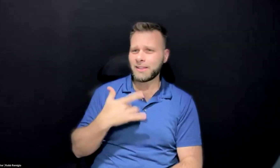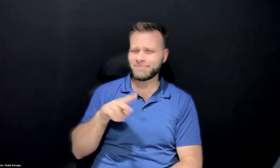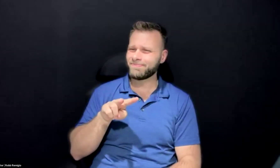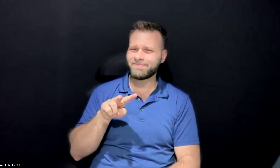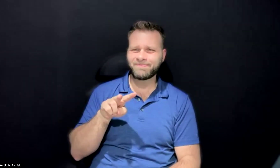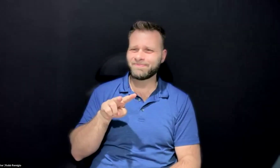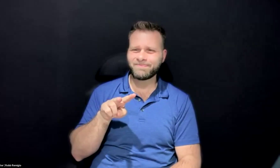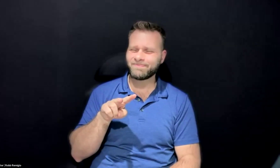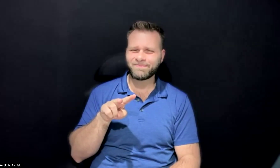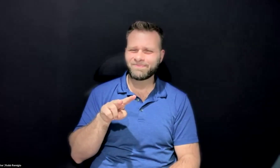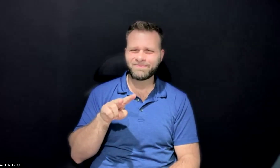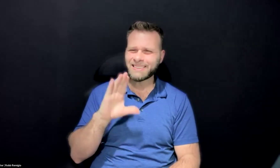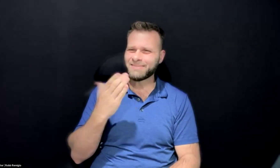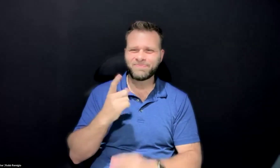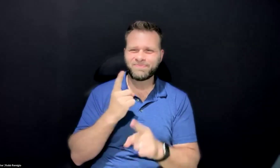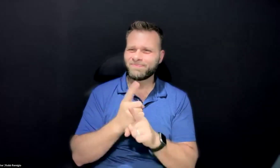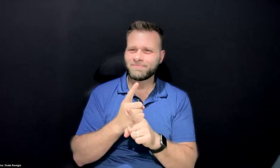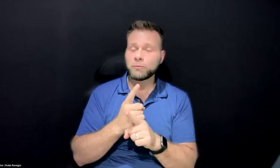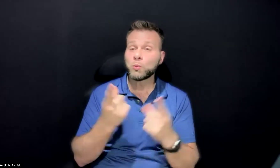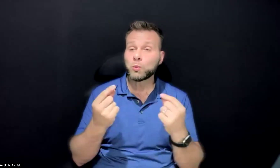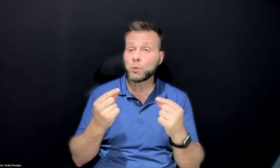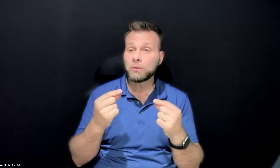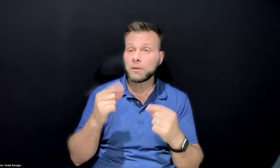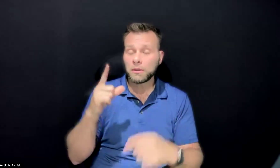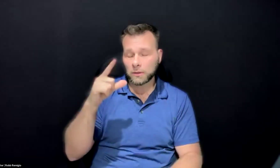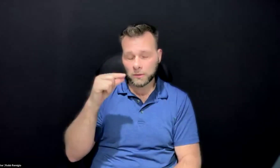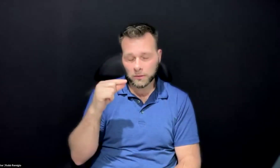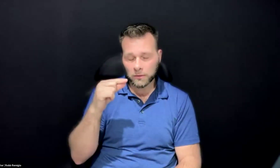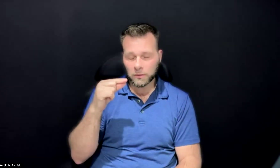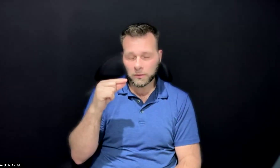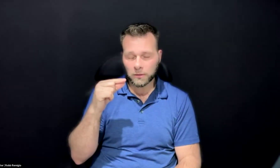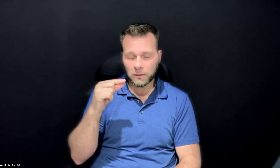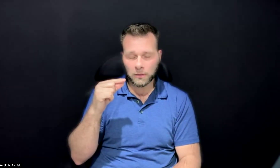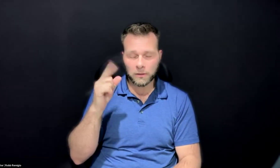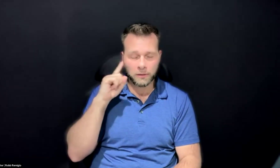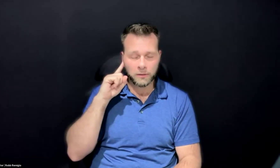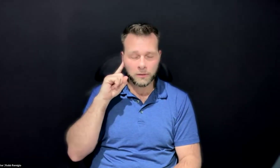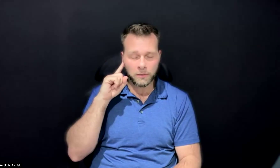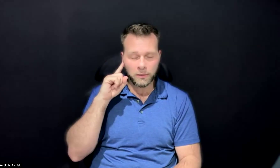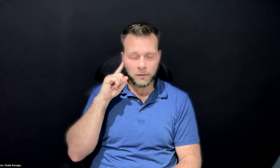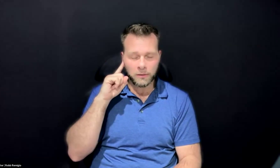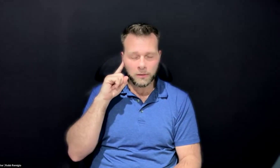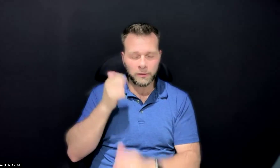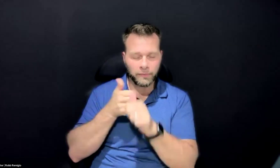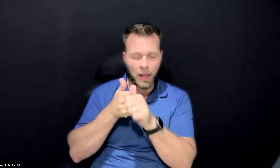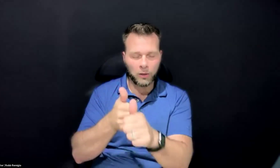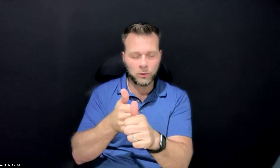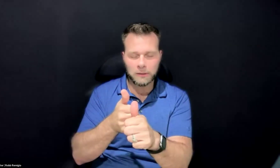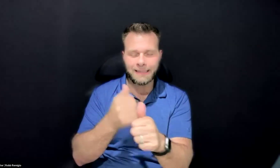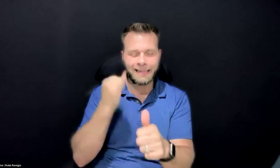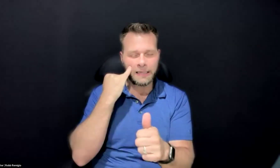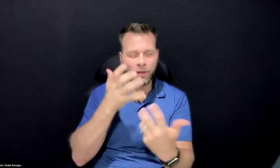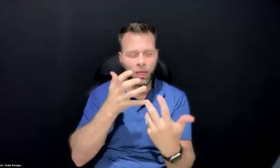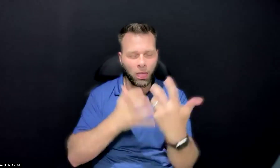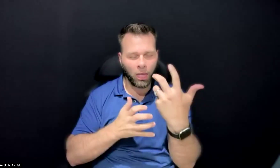see if just listening, you can follow what's going on. And if you can't, it might not be a very good video to